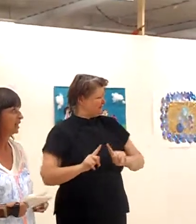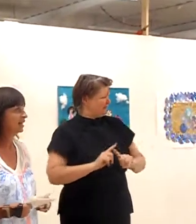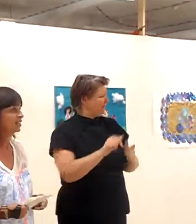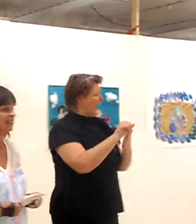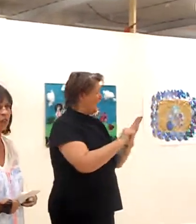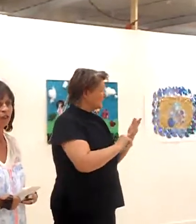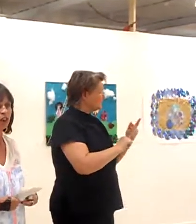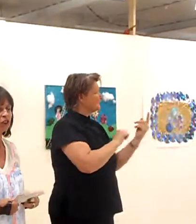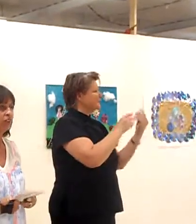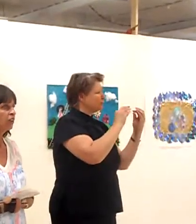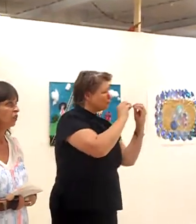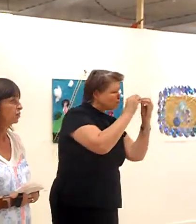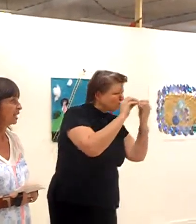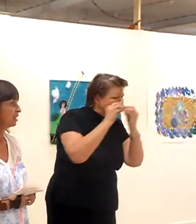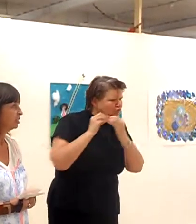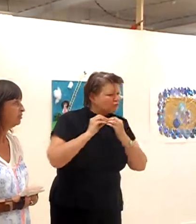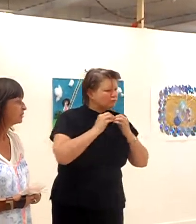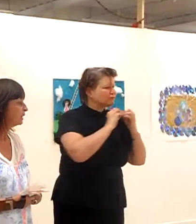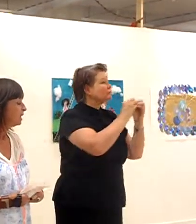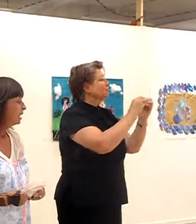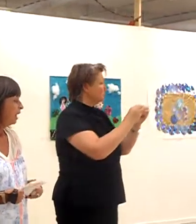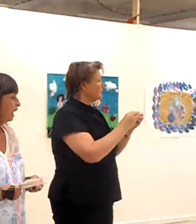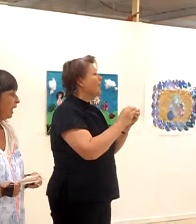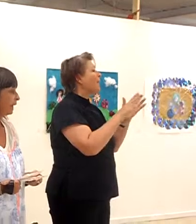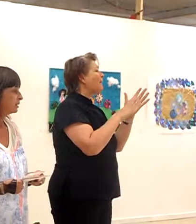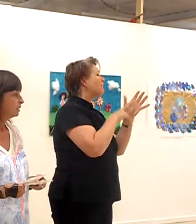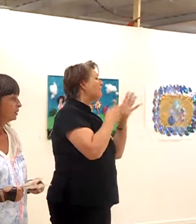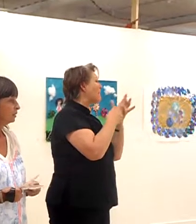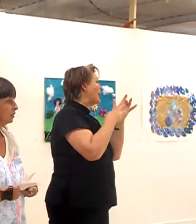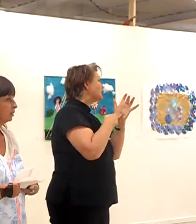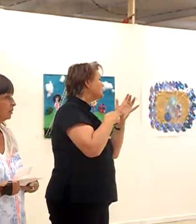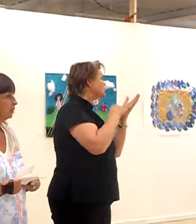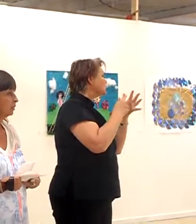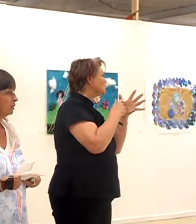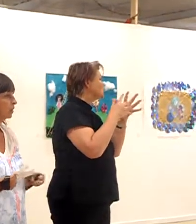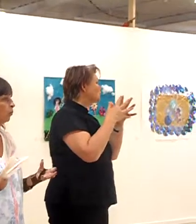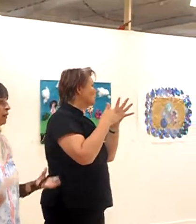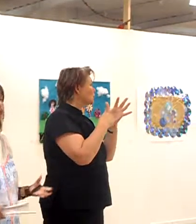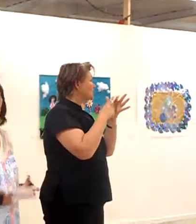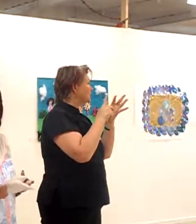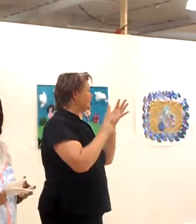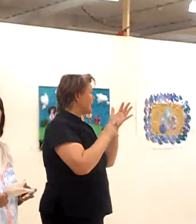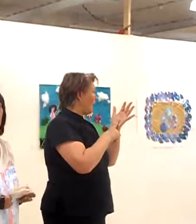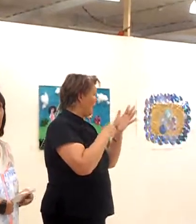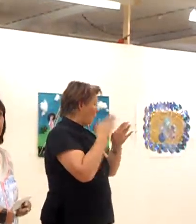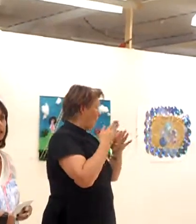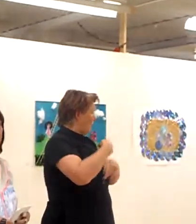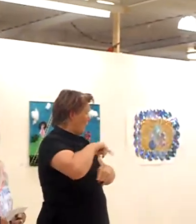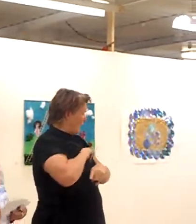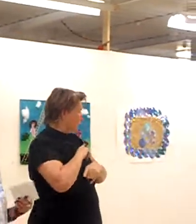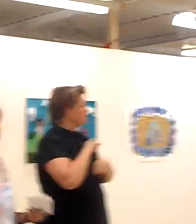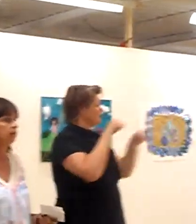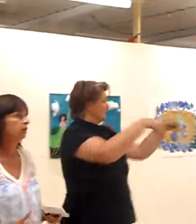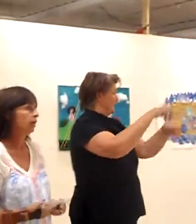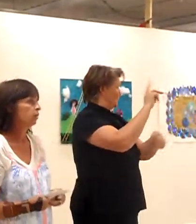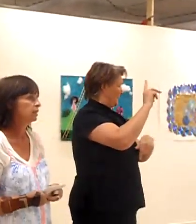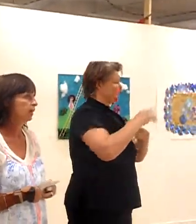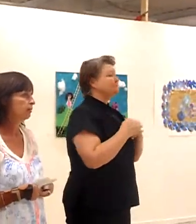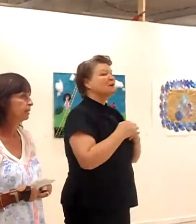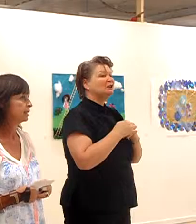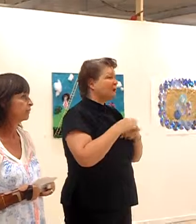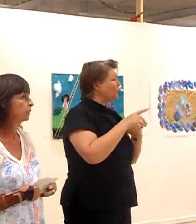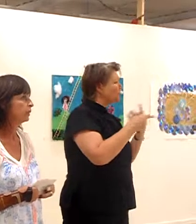who's here today, actually does a lot of consultation. And so we've learned things from the artists and what skills